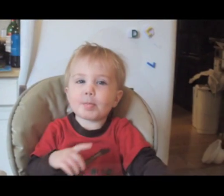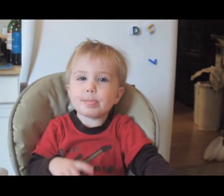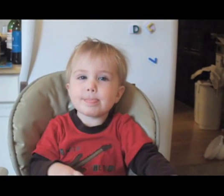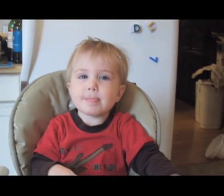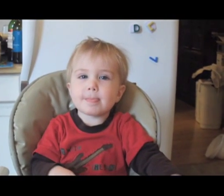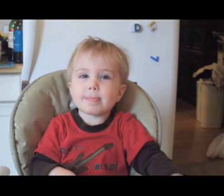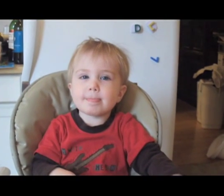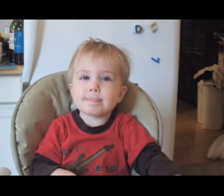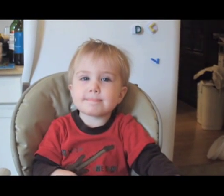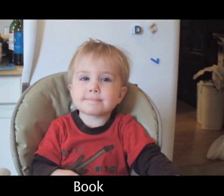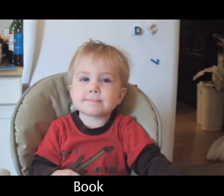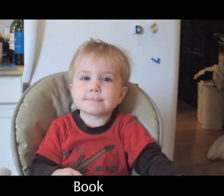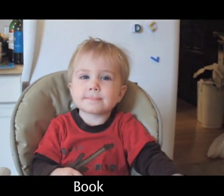sign book